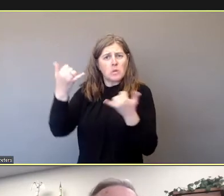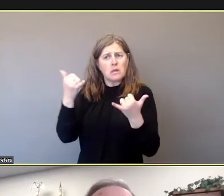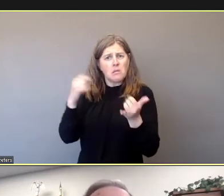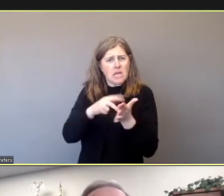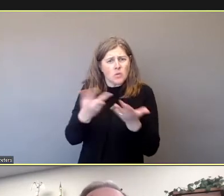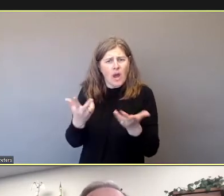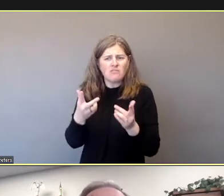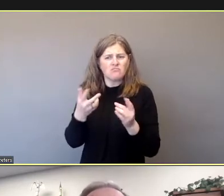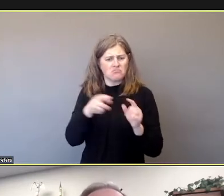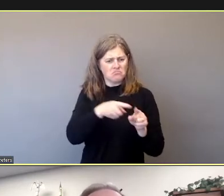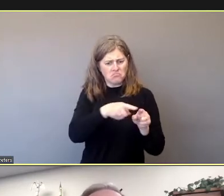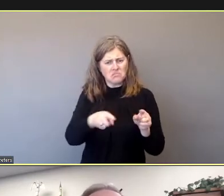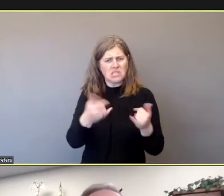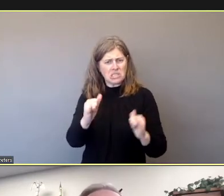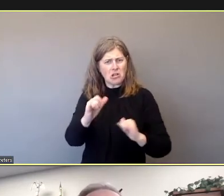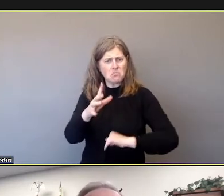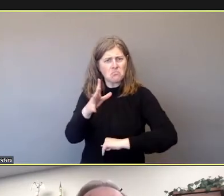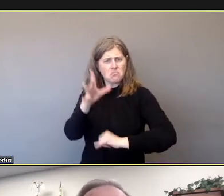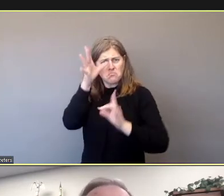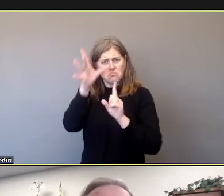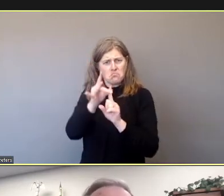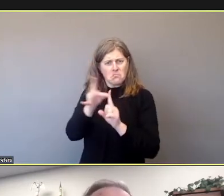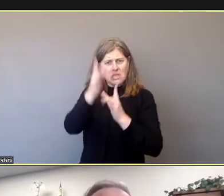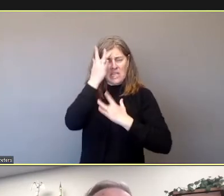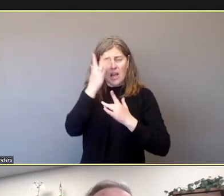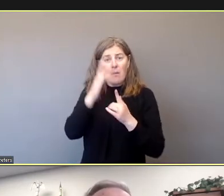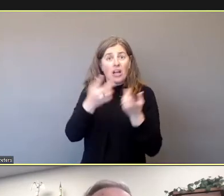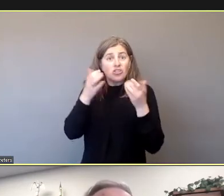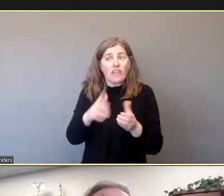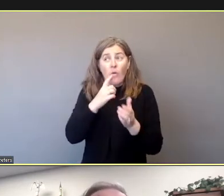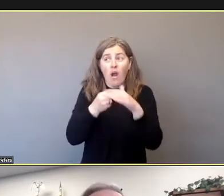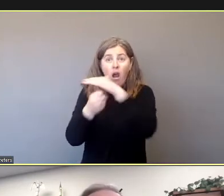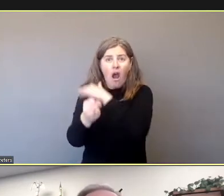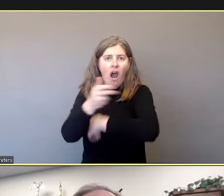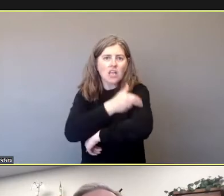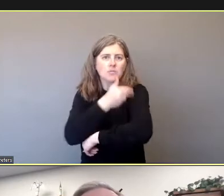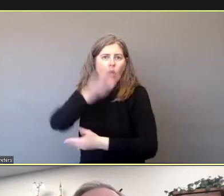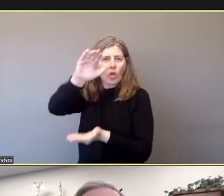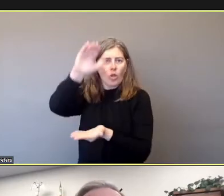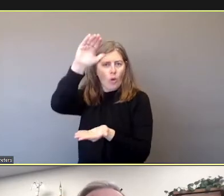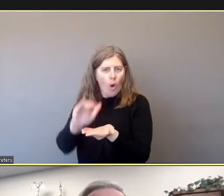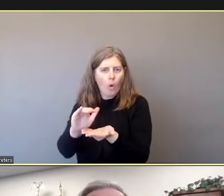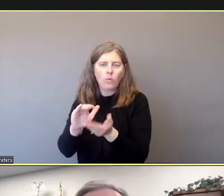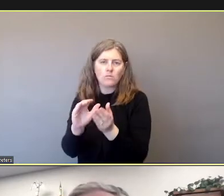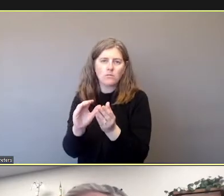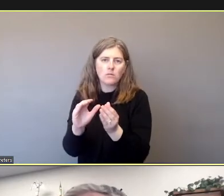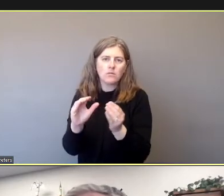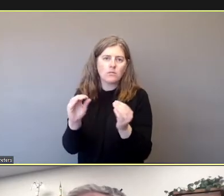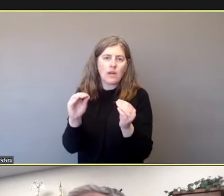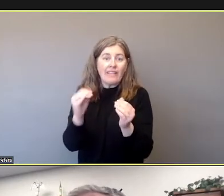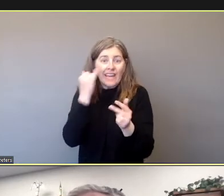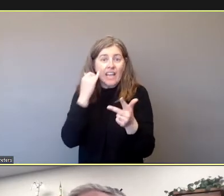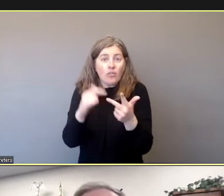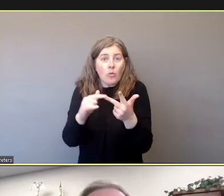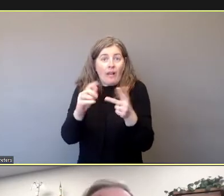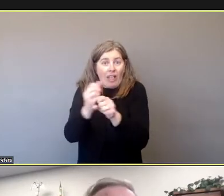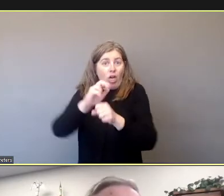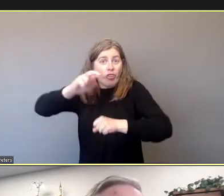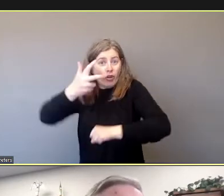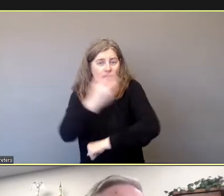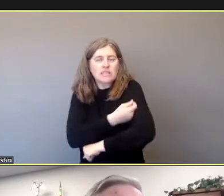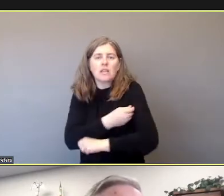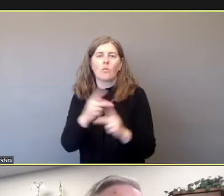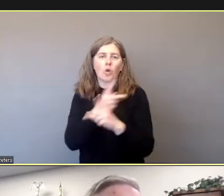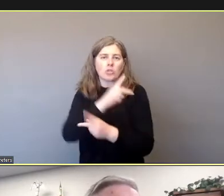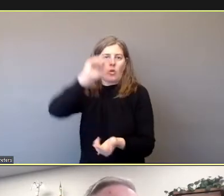their chances of being hospitalized are much lower with the vaccine and much, much lower with the booster. Maybe the